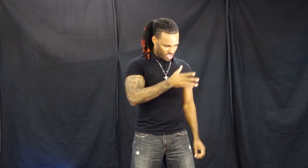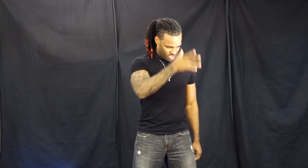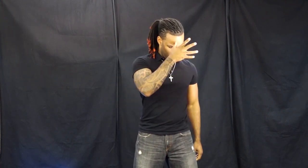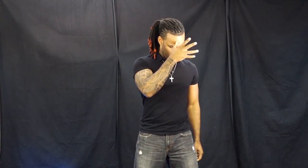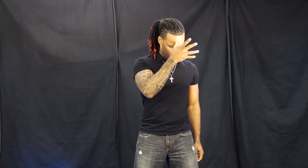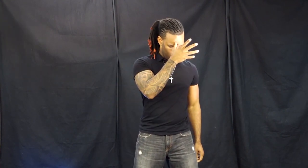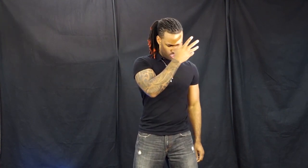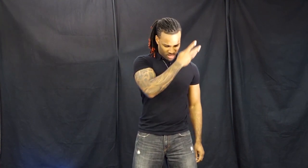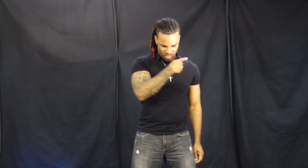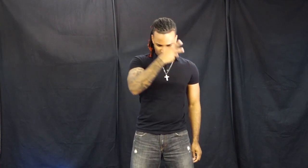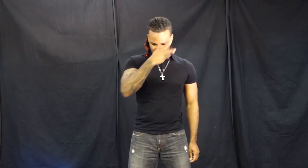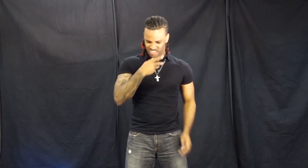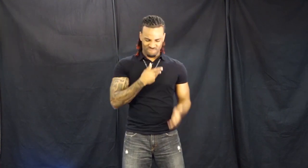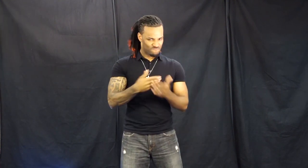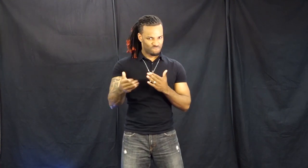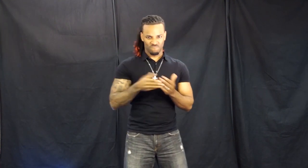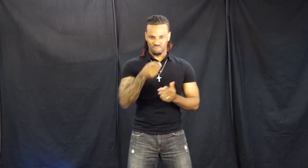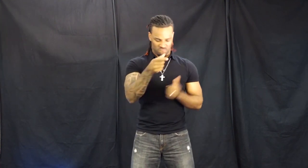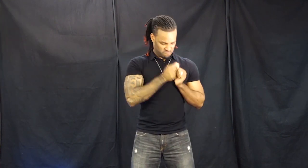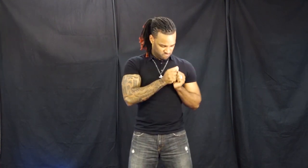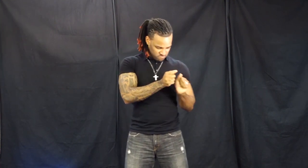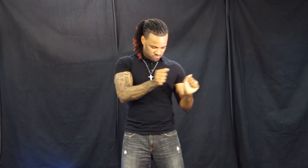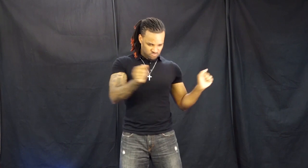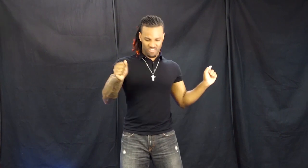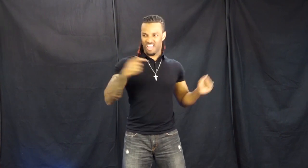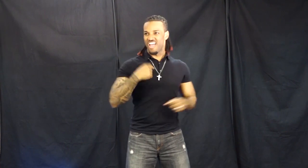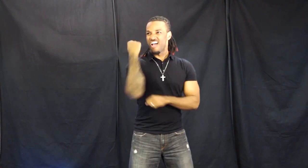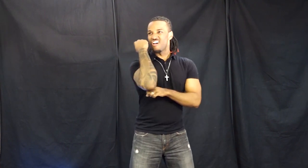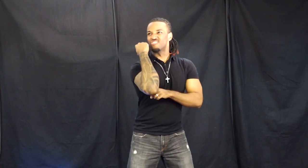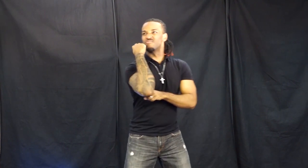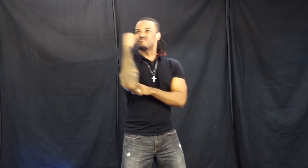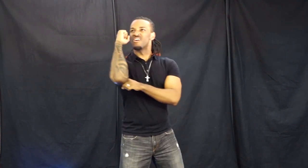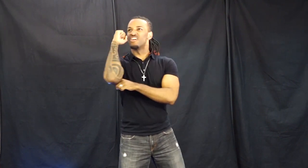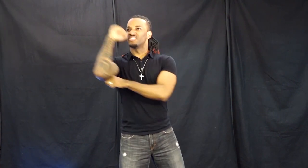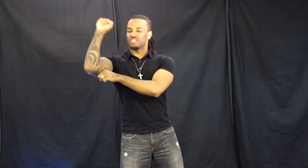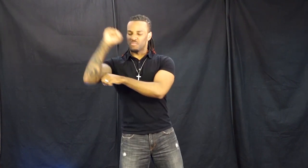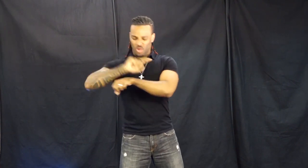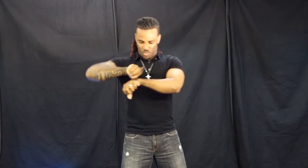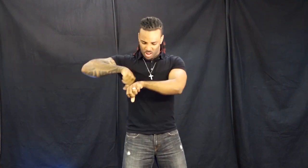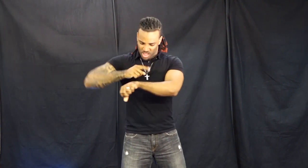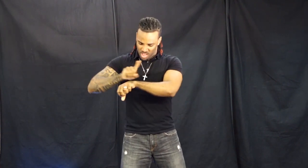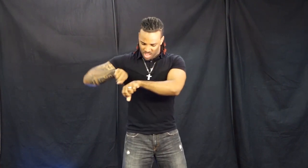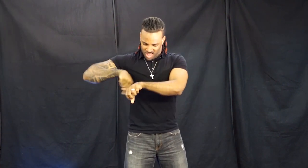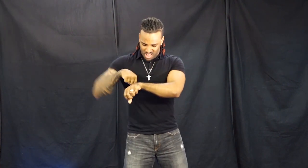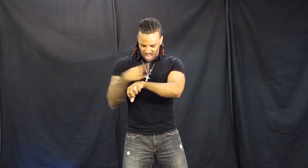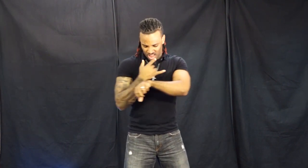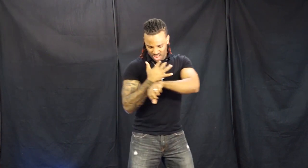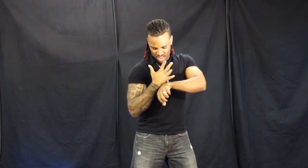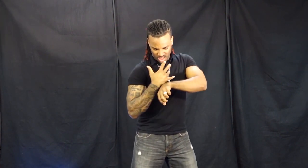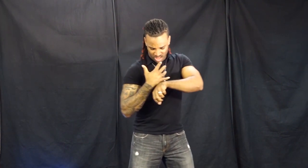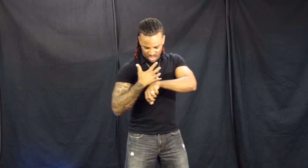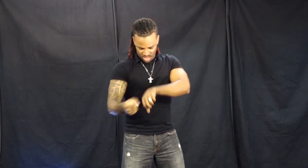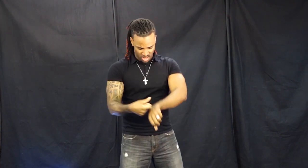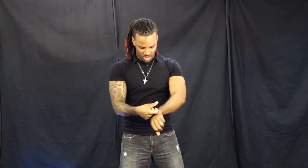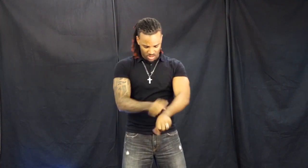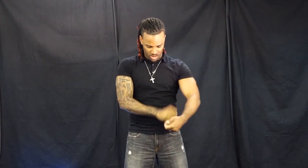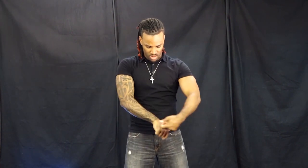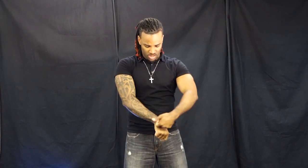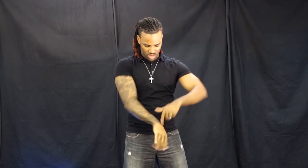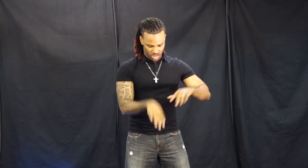make a difference, a place where even orphan immigrants can leave their fingerprints and rise up. I'm running out of time, I'm running and my time's up. Wise